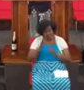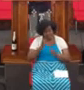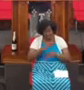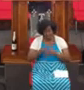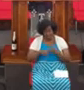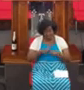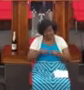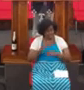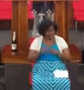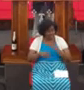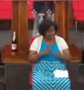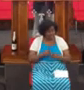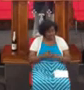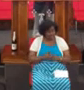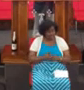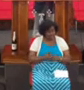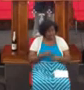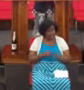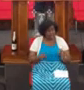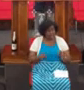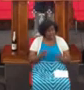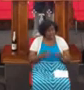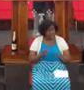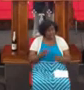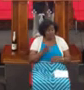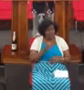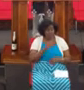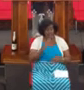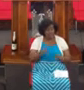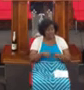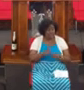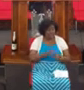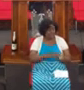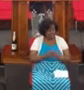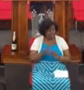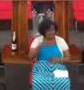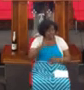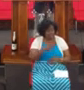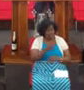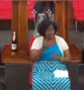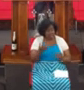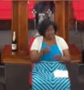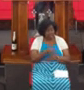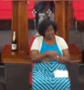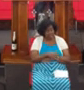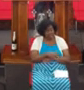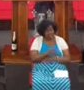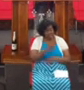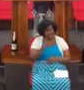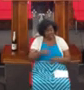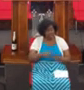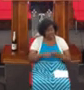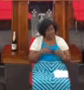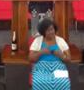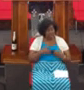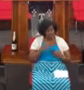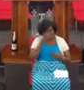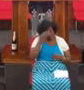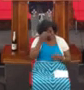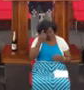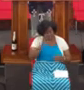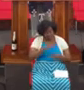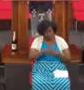of them. But if you want to be like Jesus, I'm telling you tonight, church, you know, need God concern for all